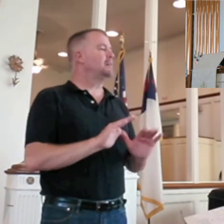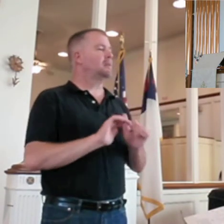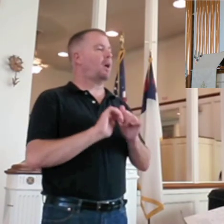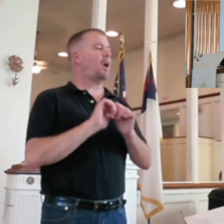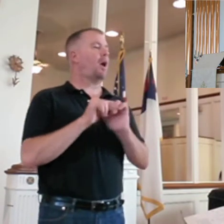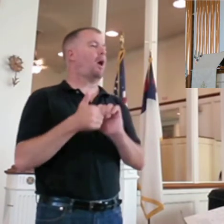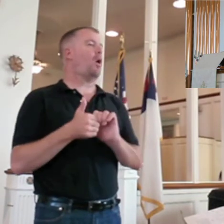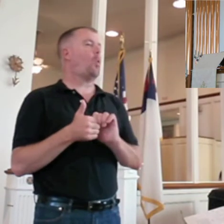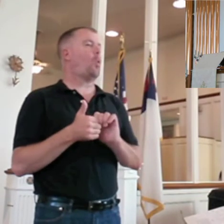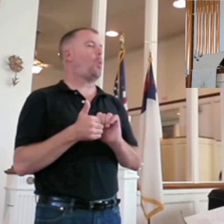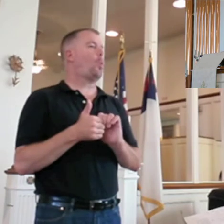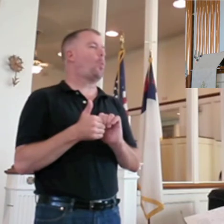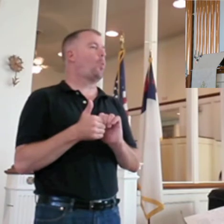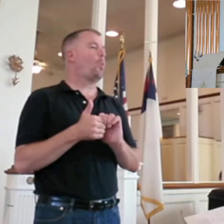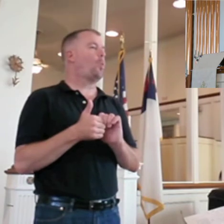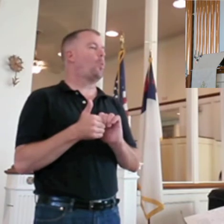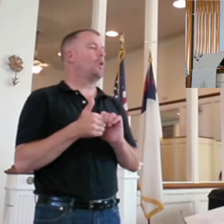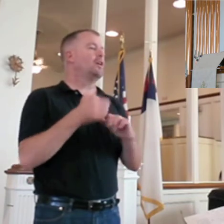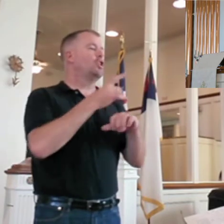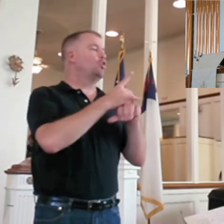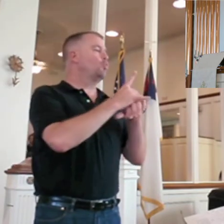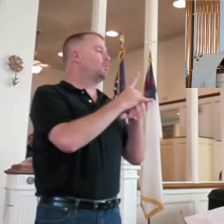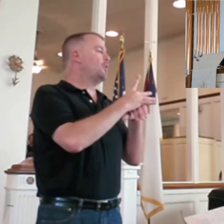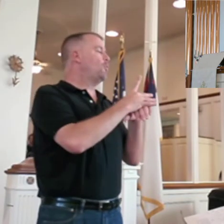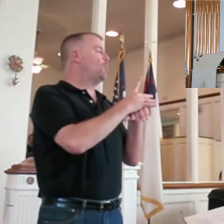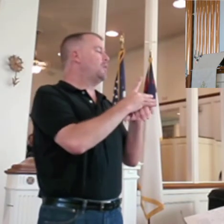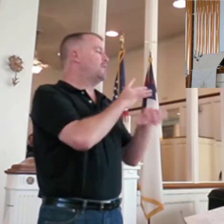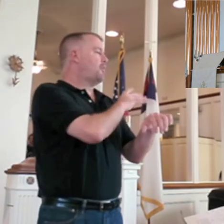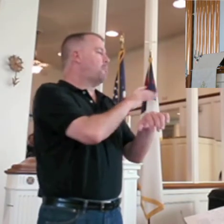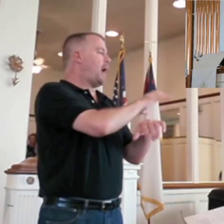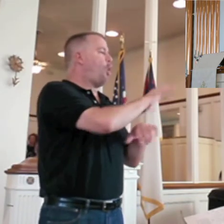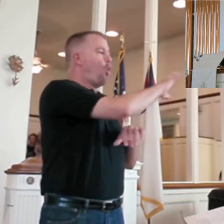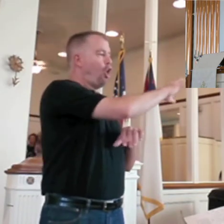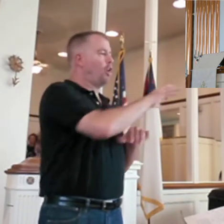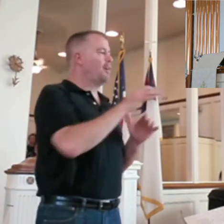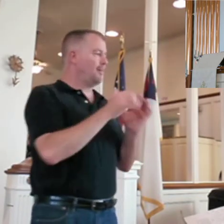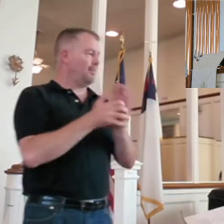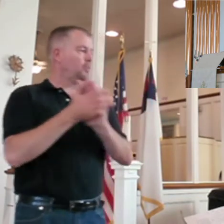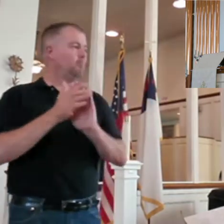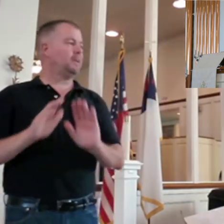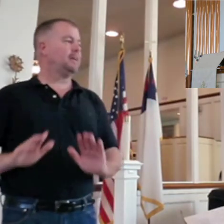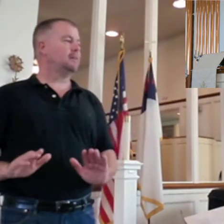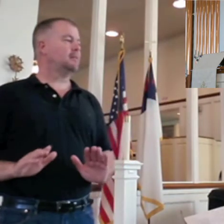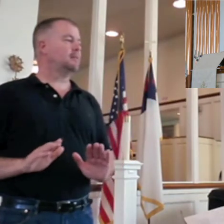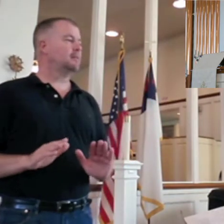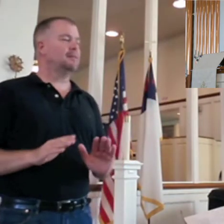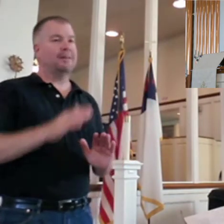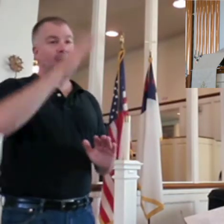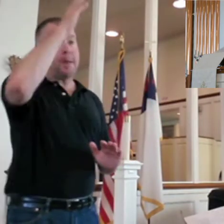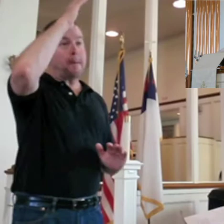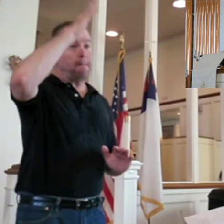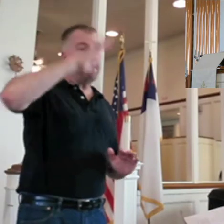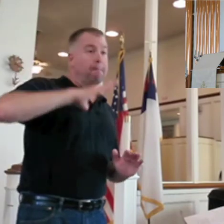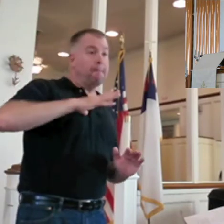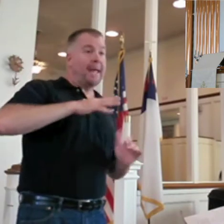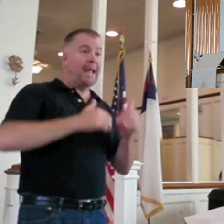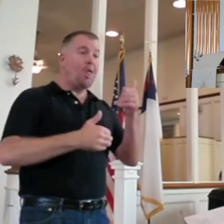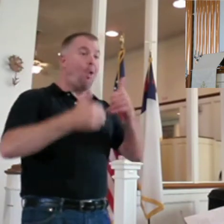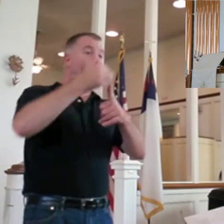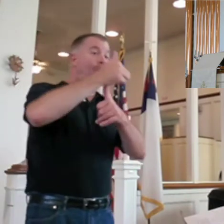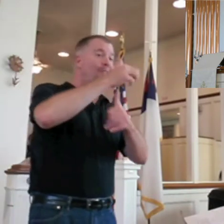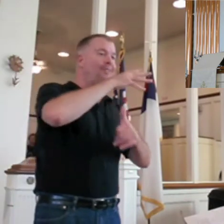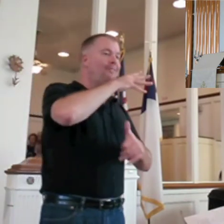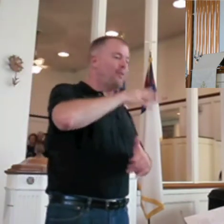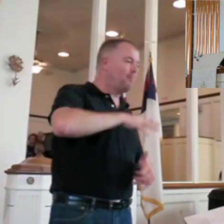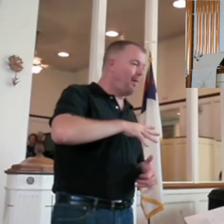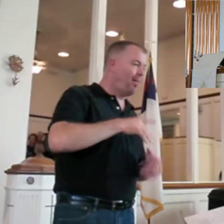This peace involved a dissolving of hierarchy over hierarchy of Jew over Gentile, of male over female,